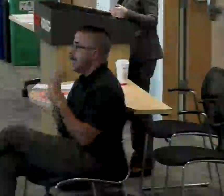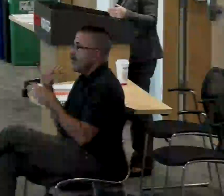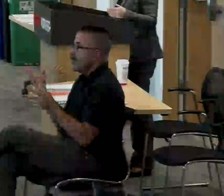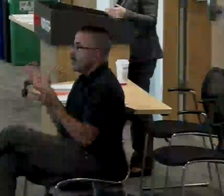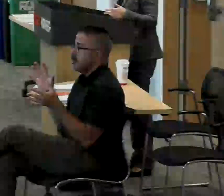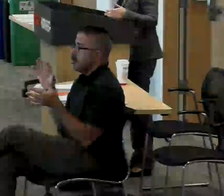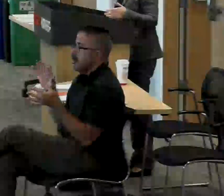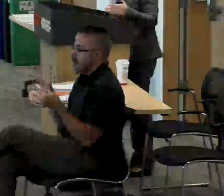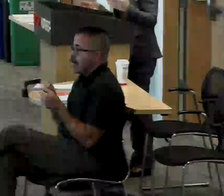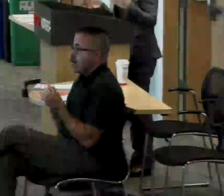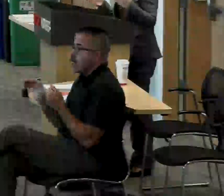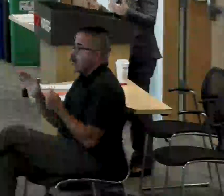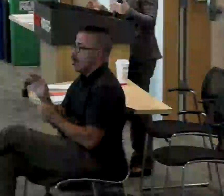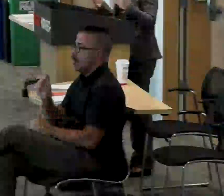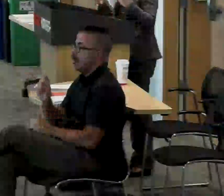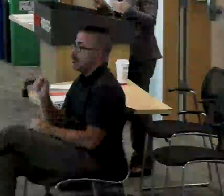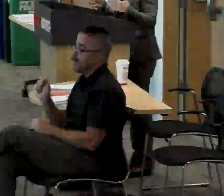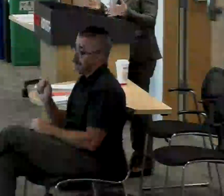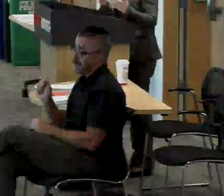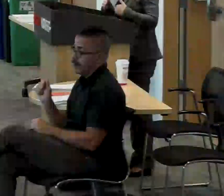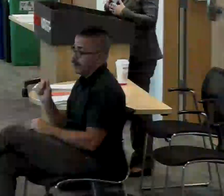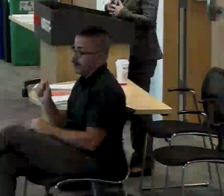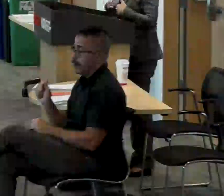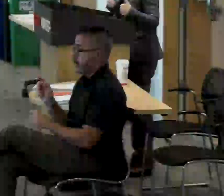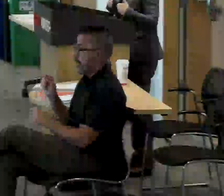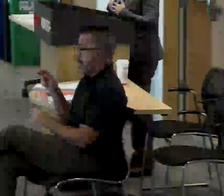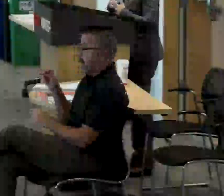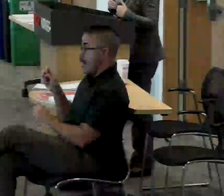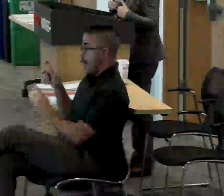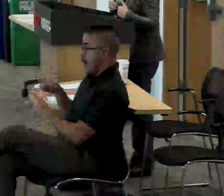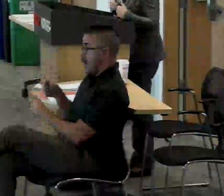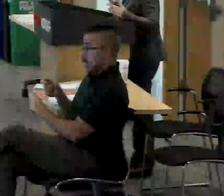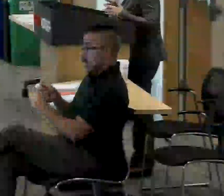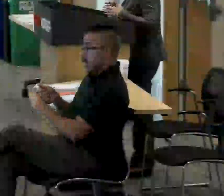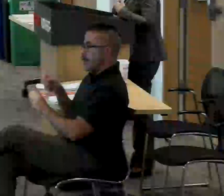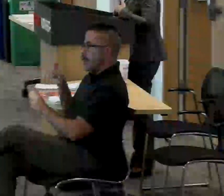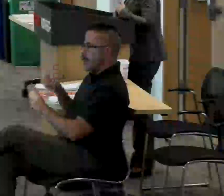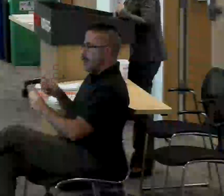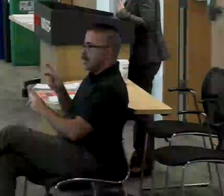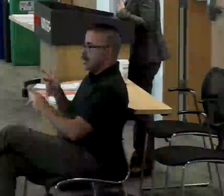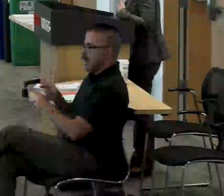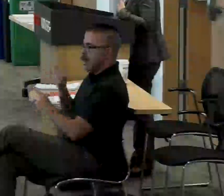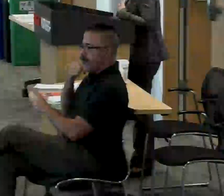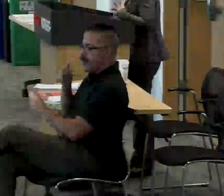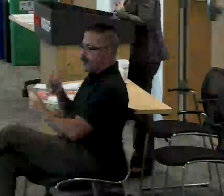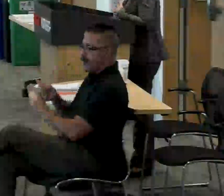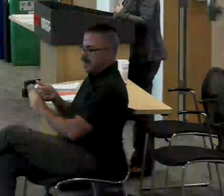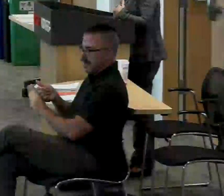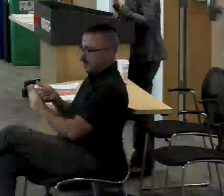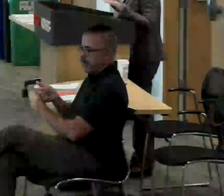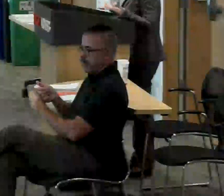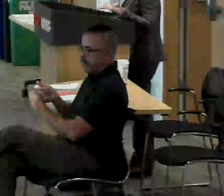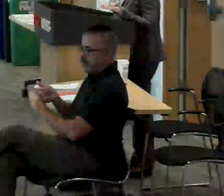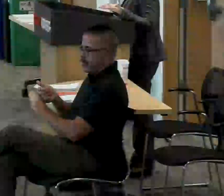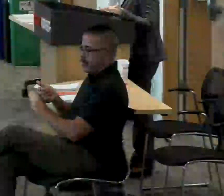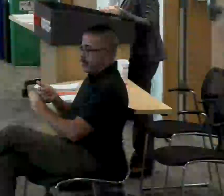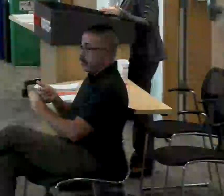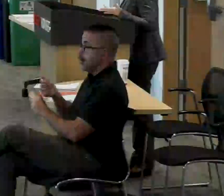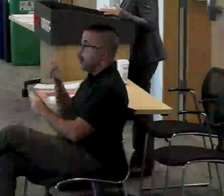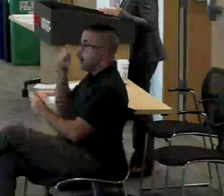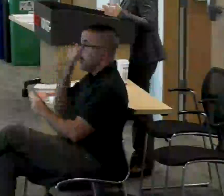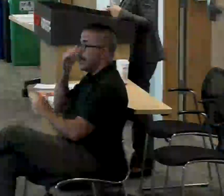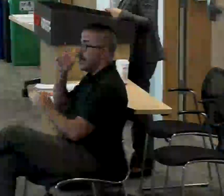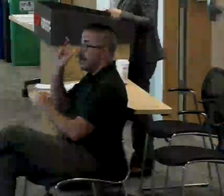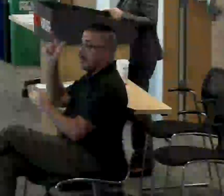disability. The person will need to keep those records for themselves as well, and in case of some